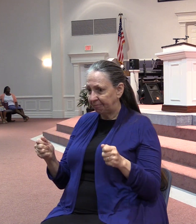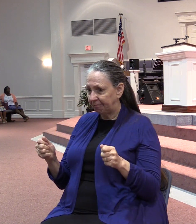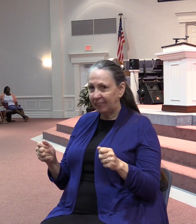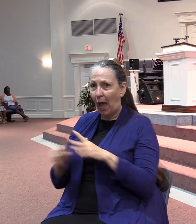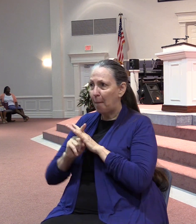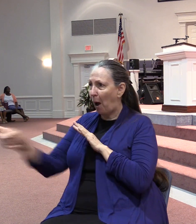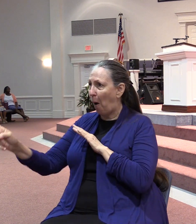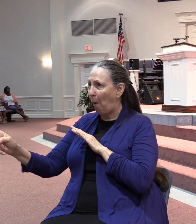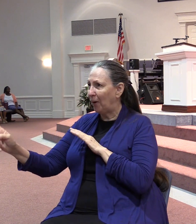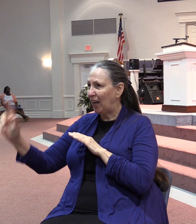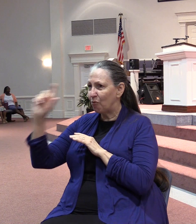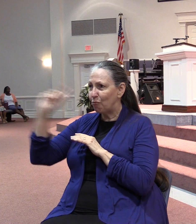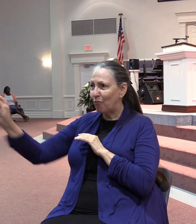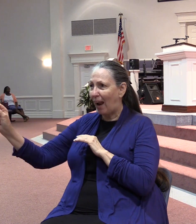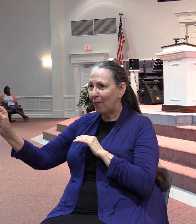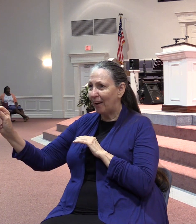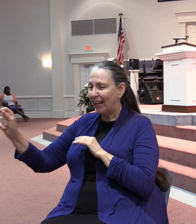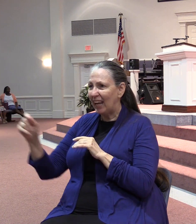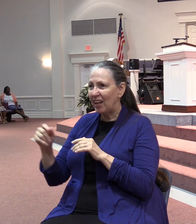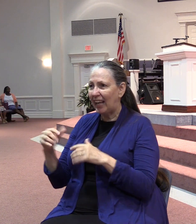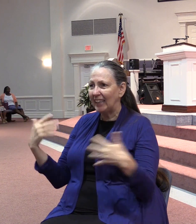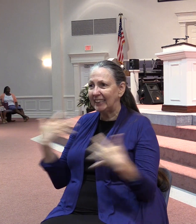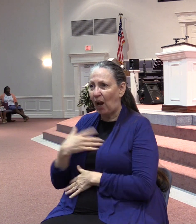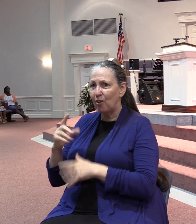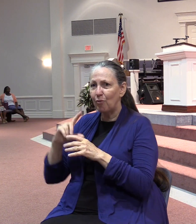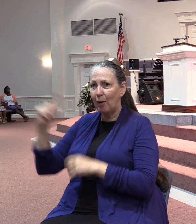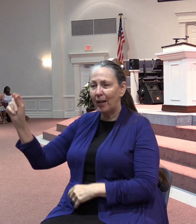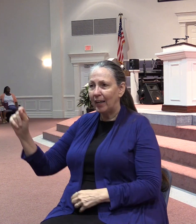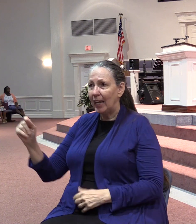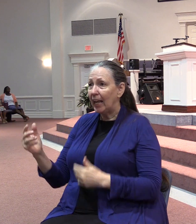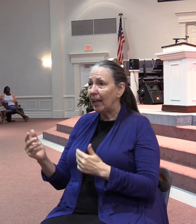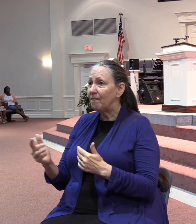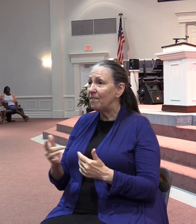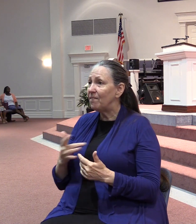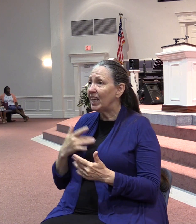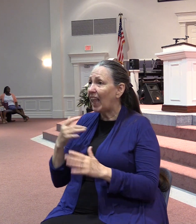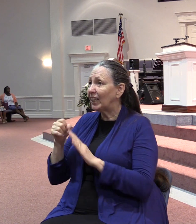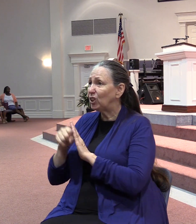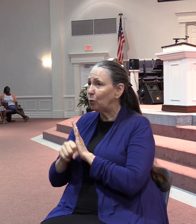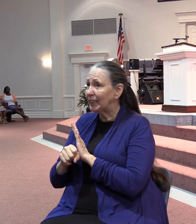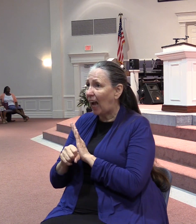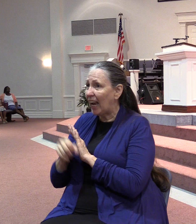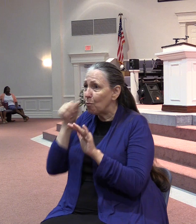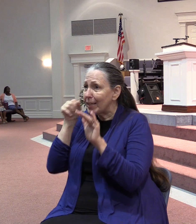As a matter of fact, got to the point to where he contemplated committing suicide.